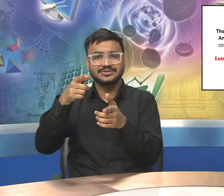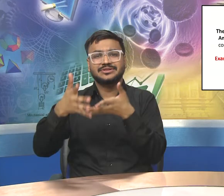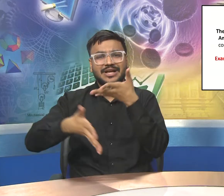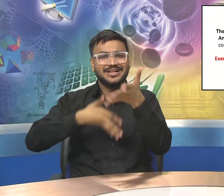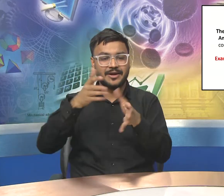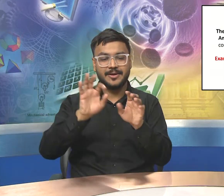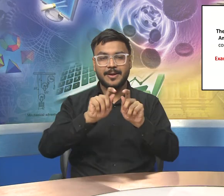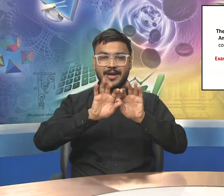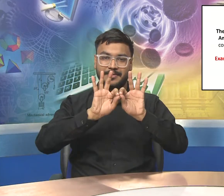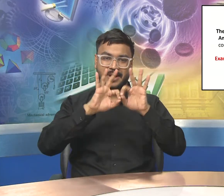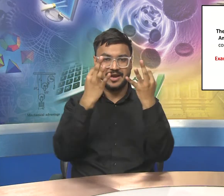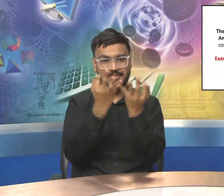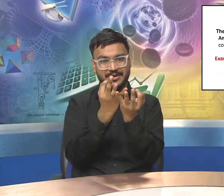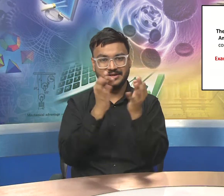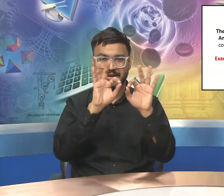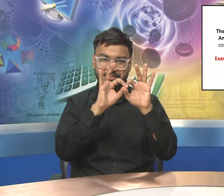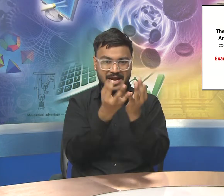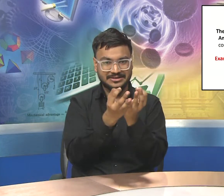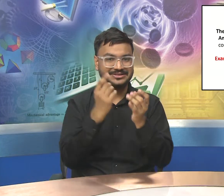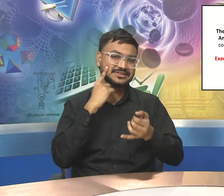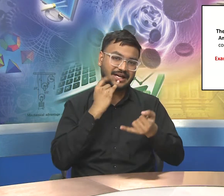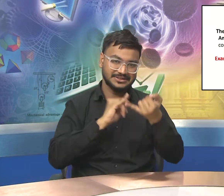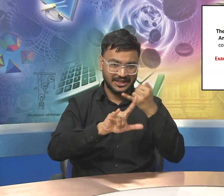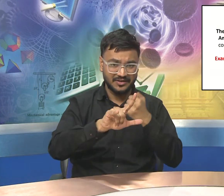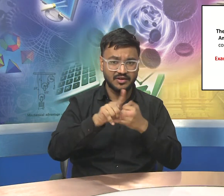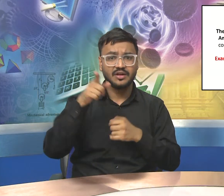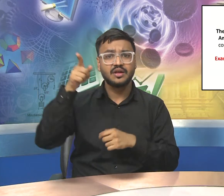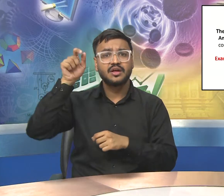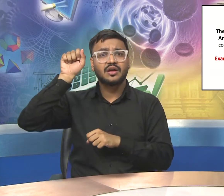And next, the sign of family.